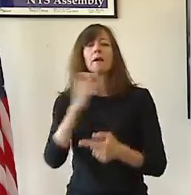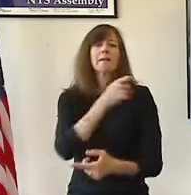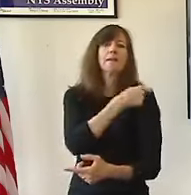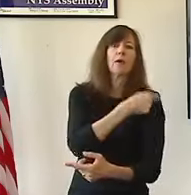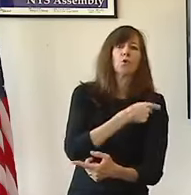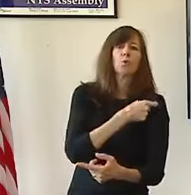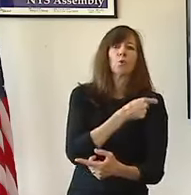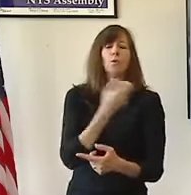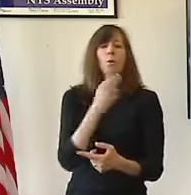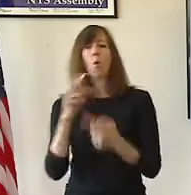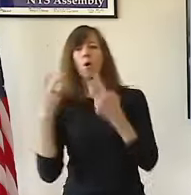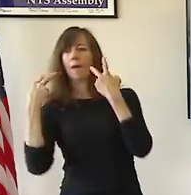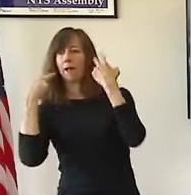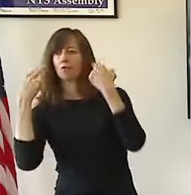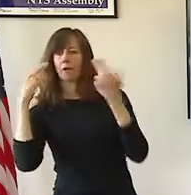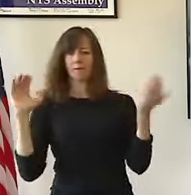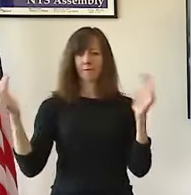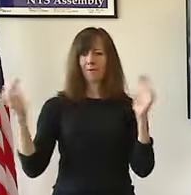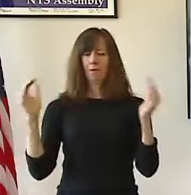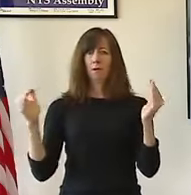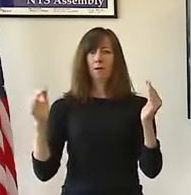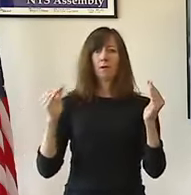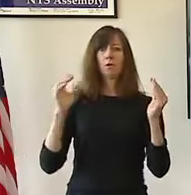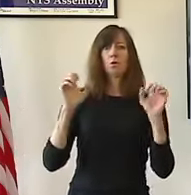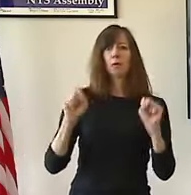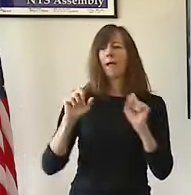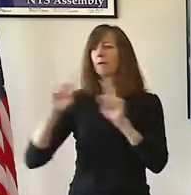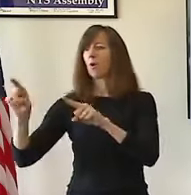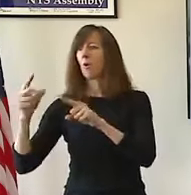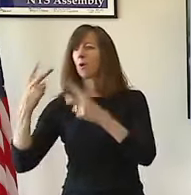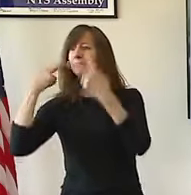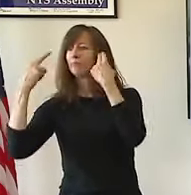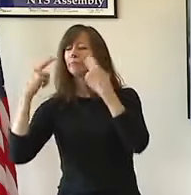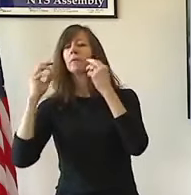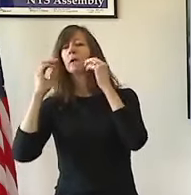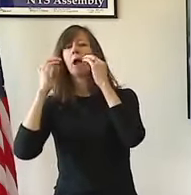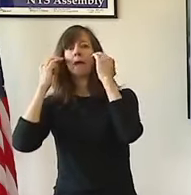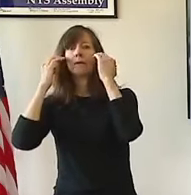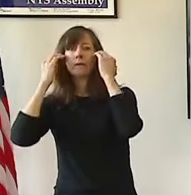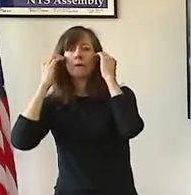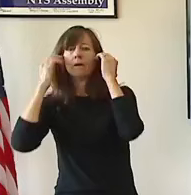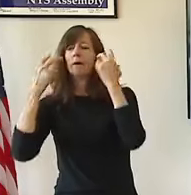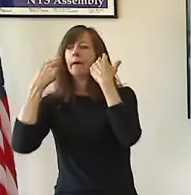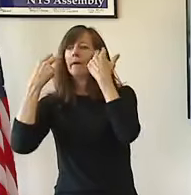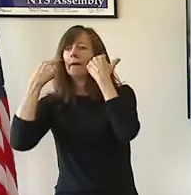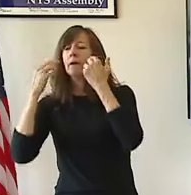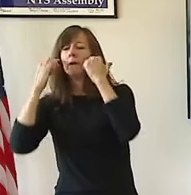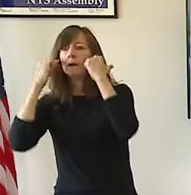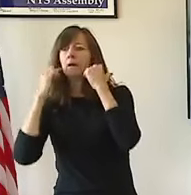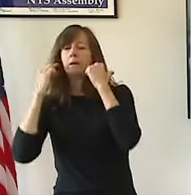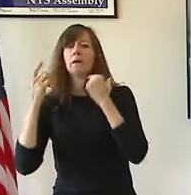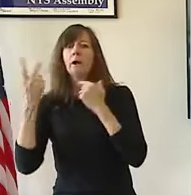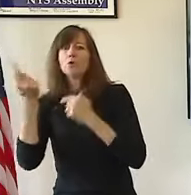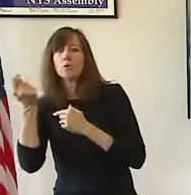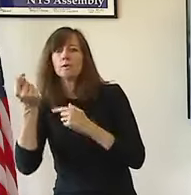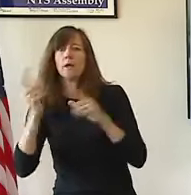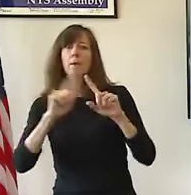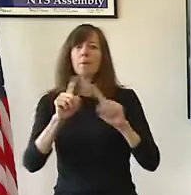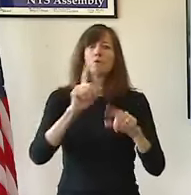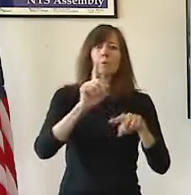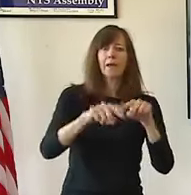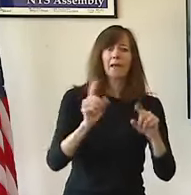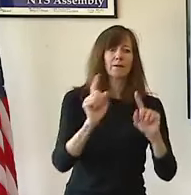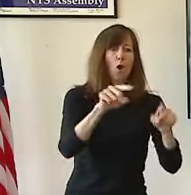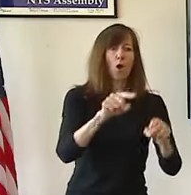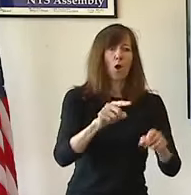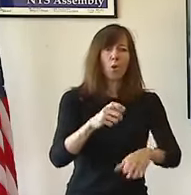hairdressers. You can trim my sideburns apparently on Tuesday, but you can't give someone a tattoo on their ankle. Those are the kinds of